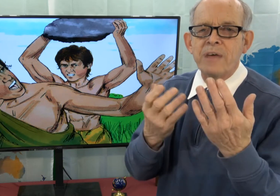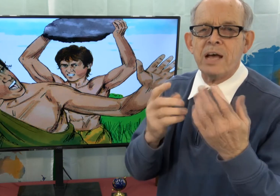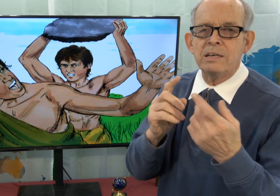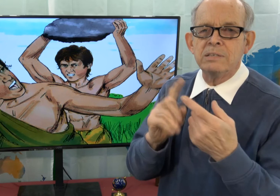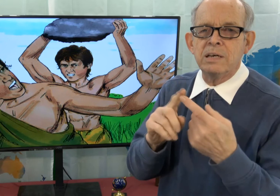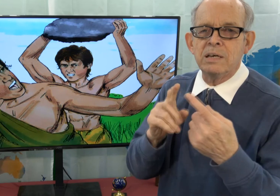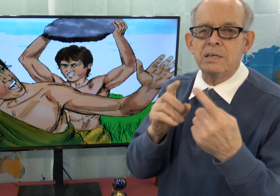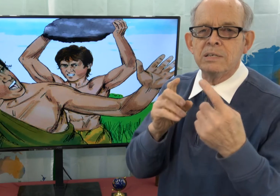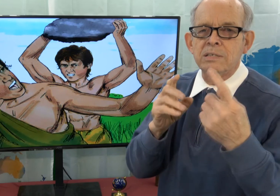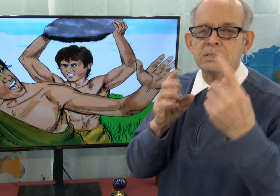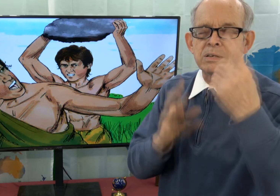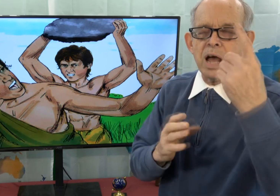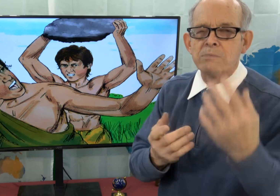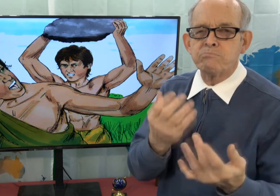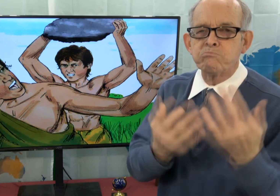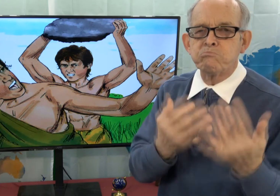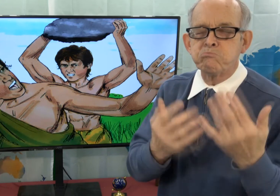justified to God.